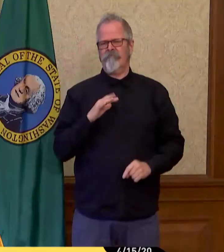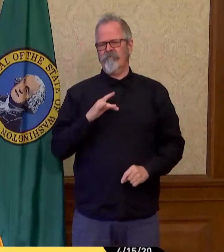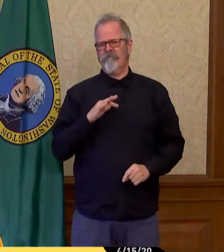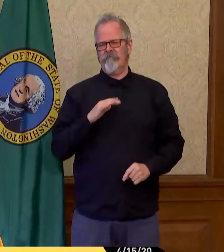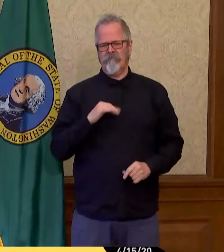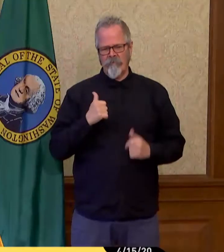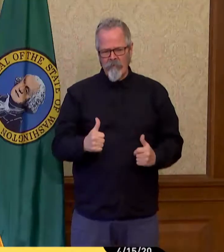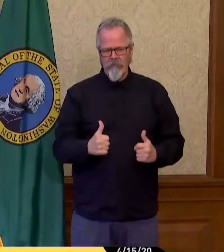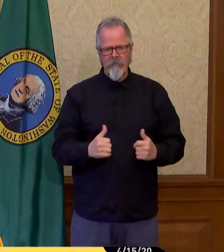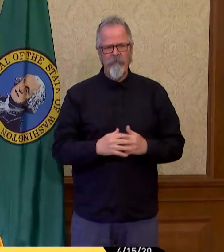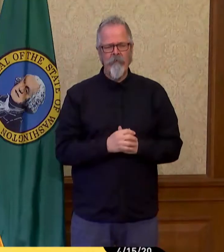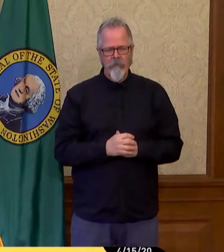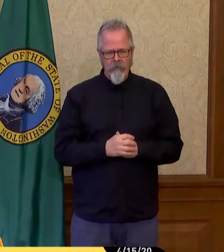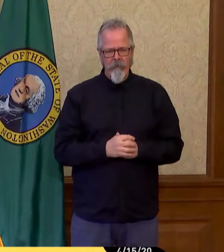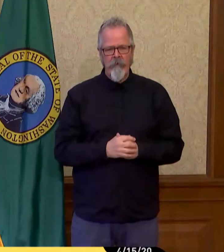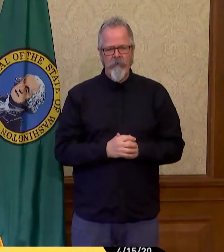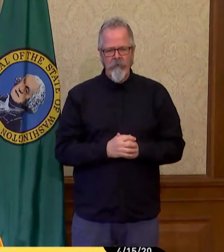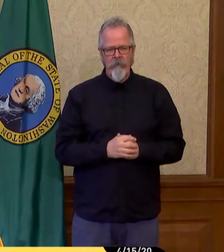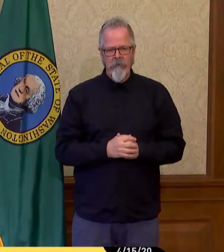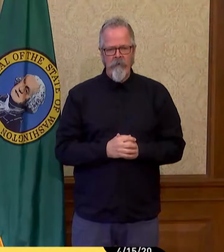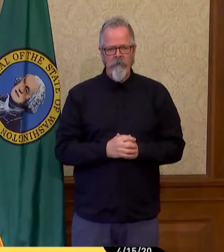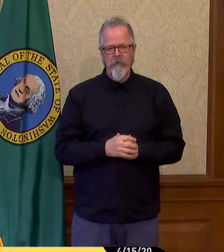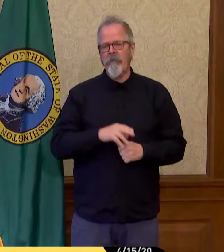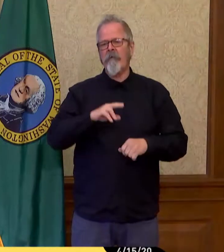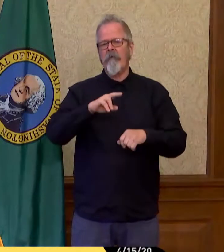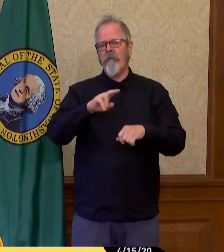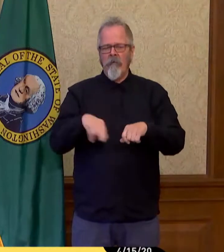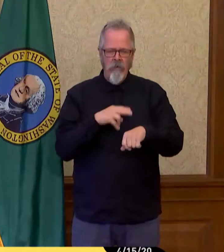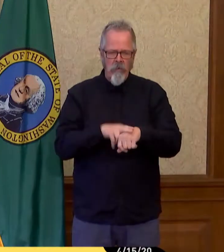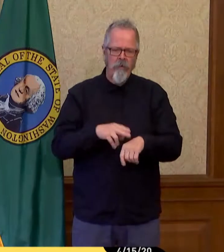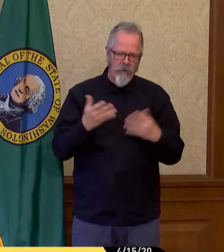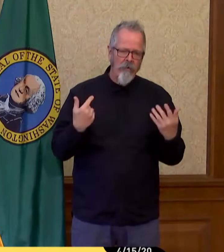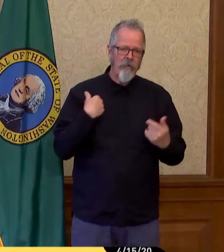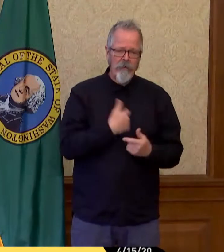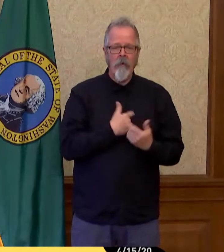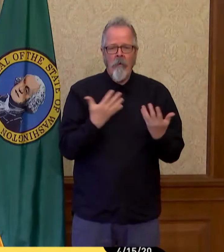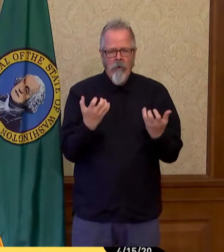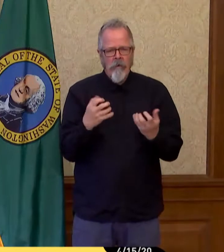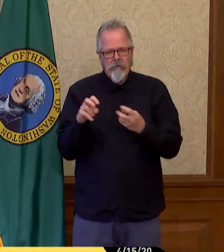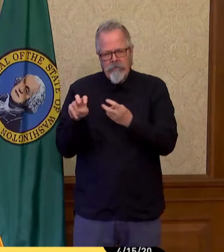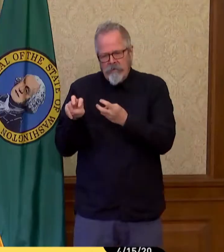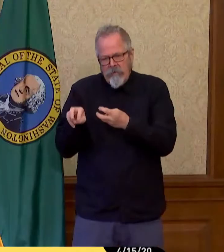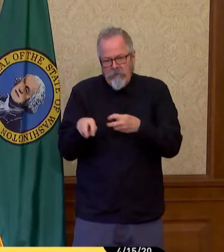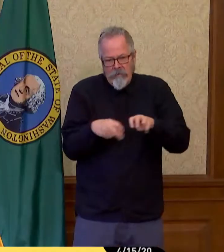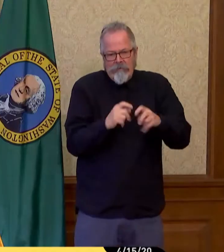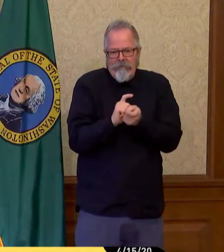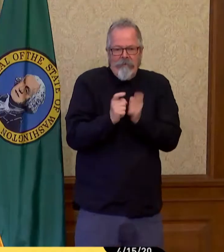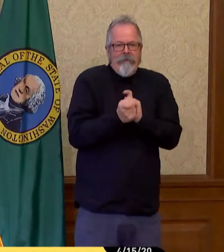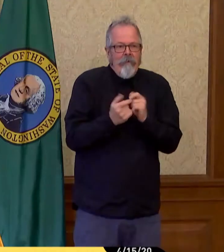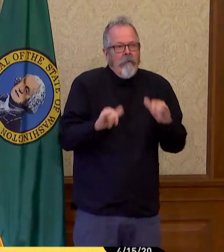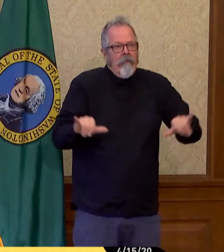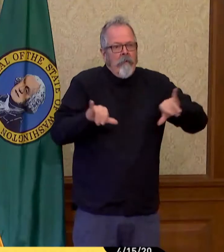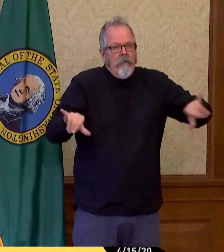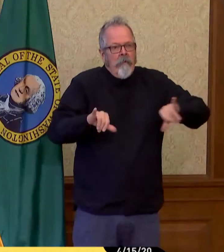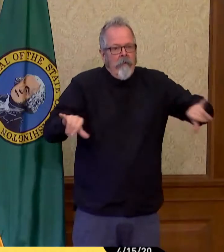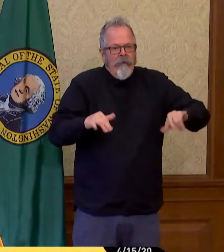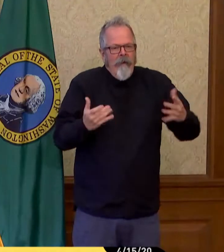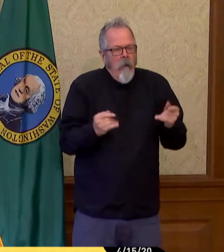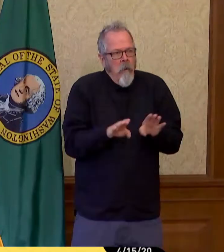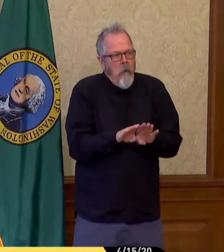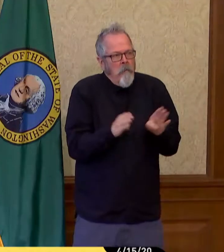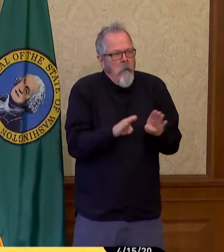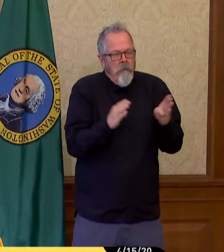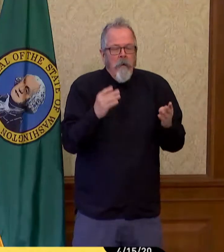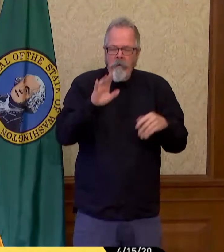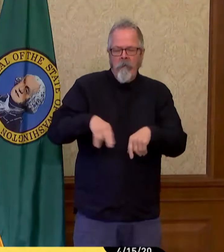as we can, transition. And I want to talk about that transition that we need to get to when we can.